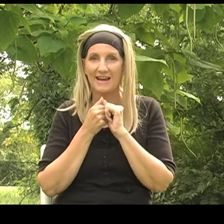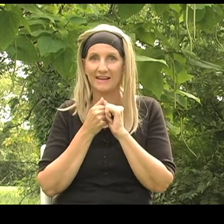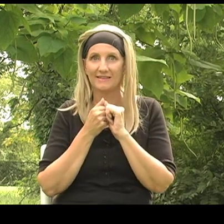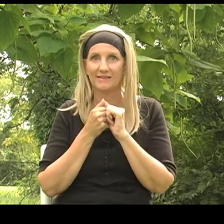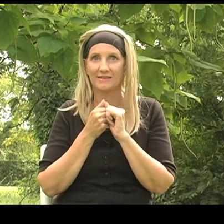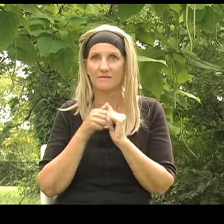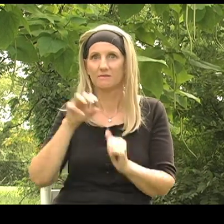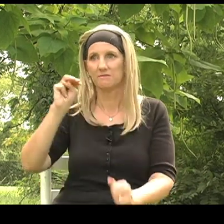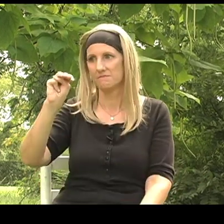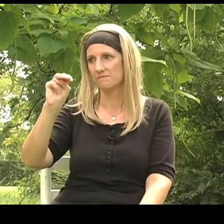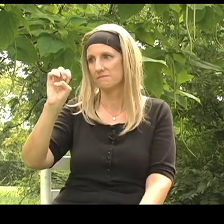and